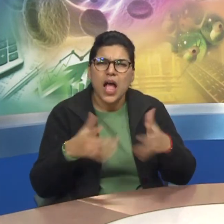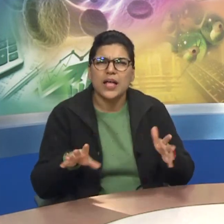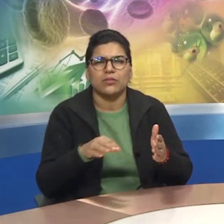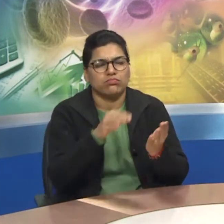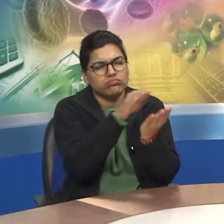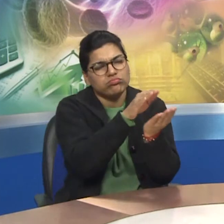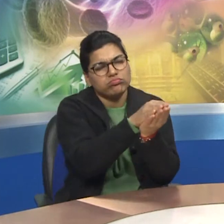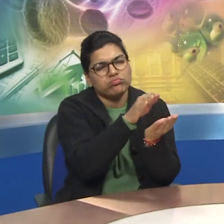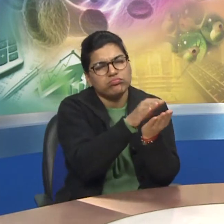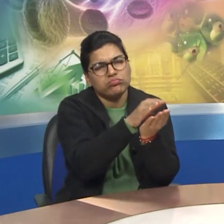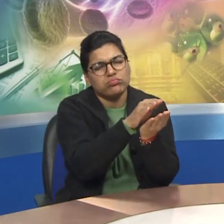decompose,